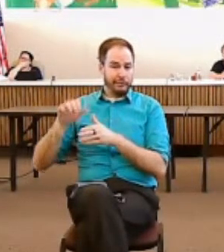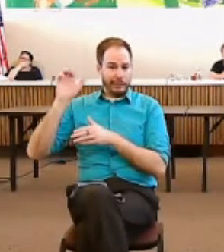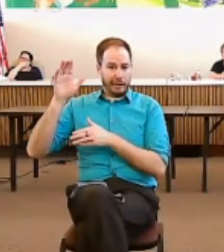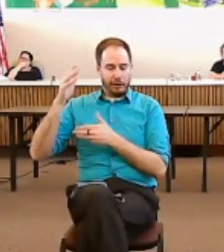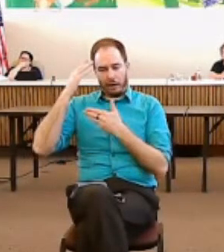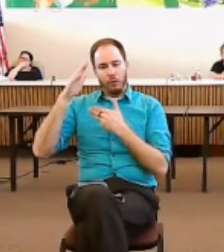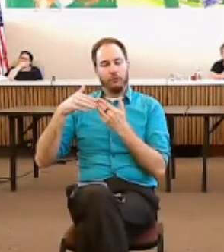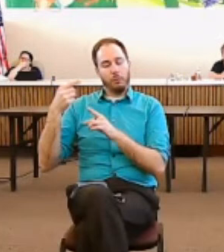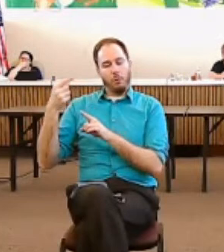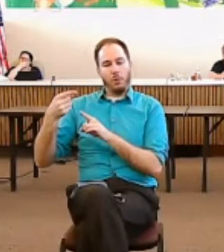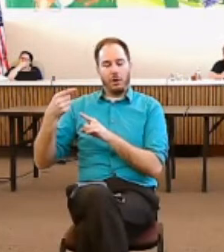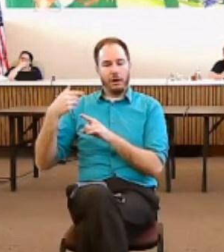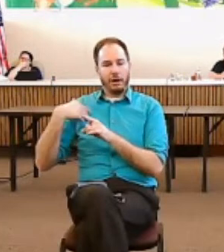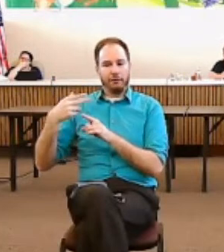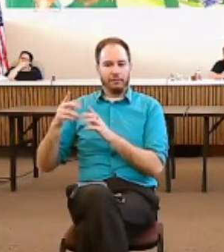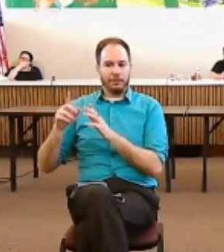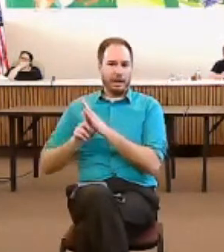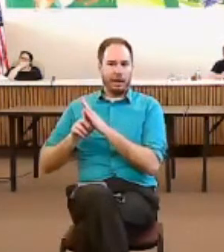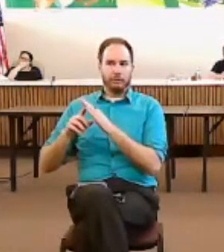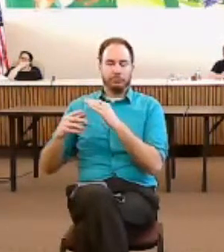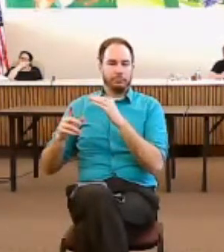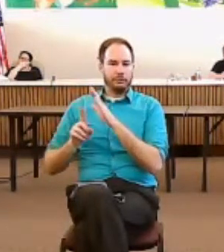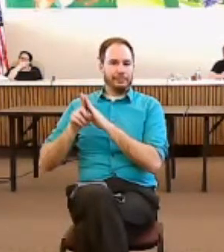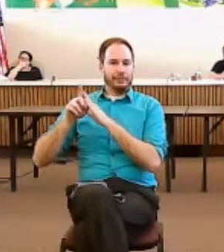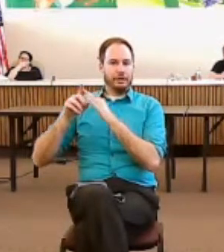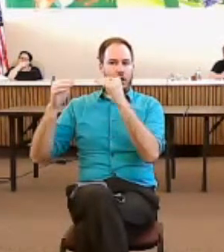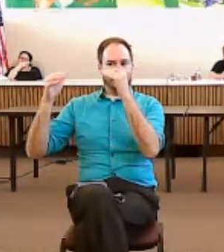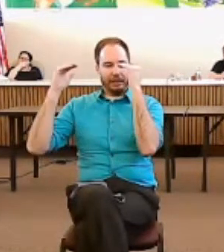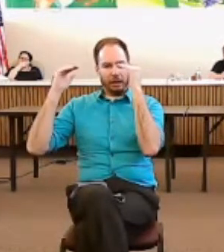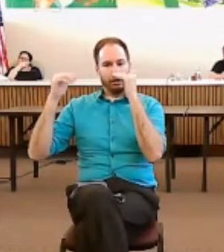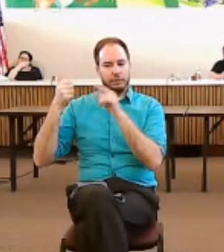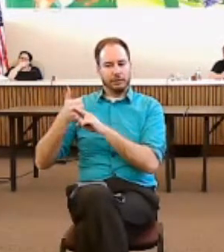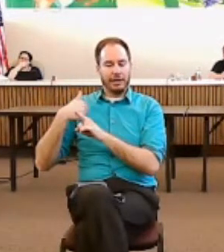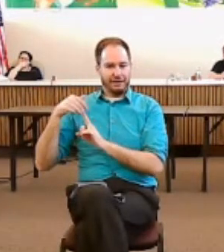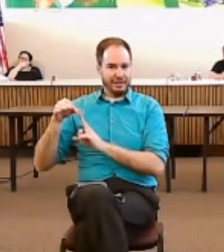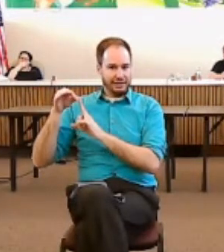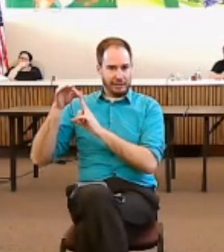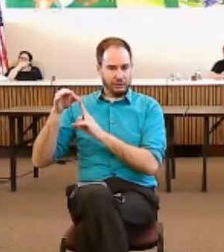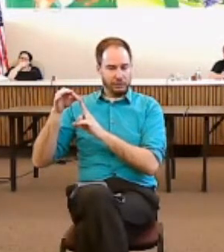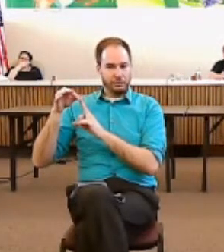but basically it's a high vaulted ceiling, right? So that's the one that needs the exception for the